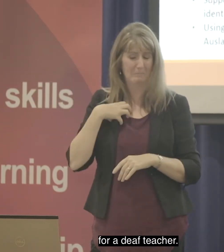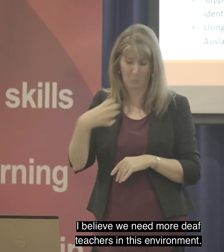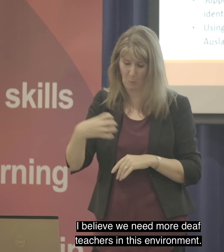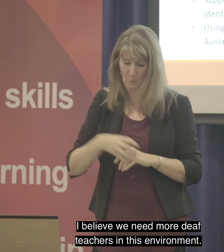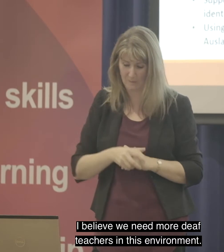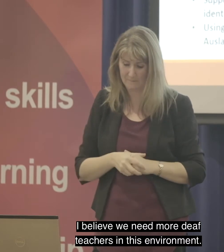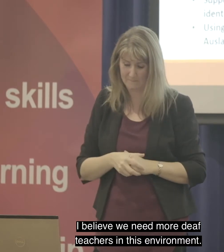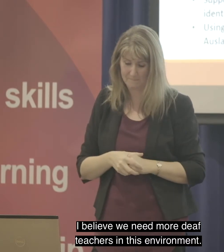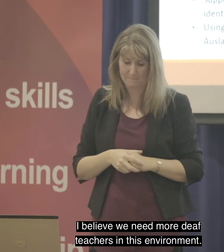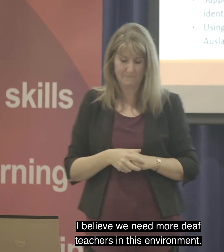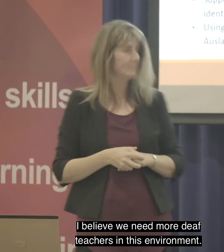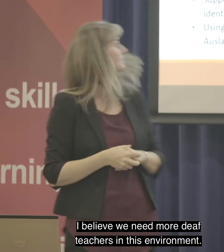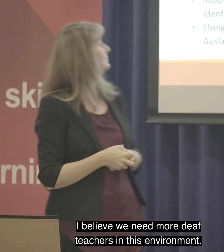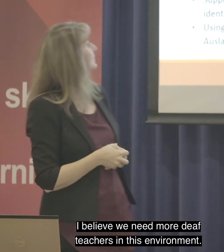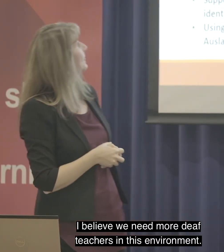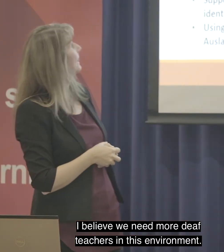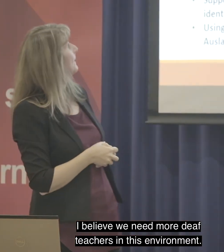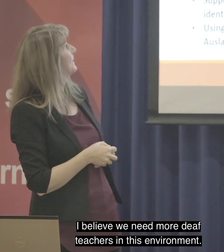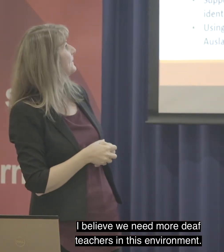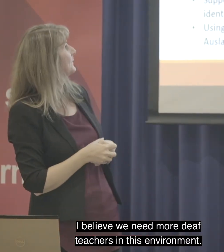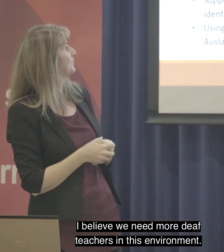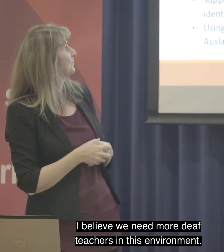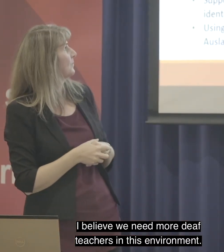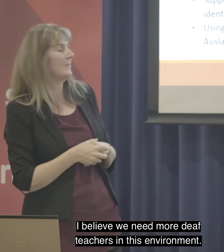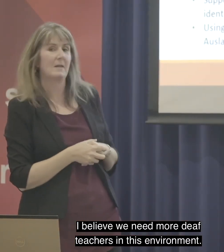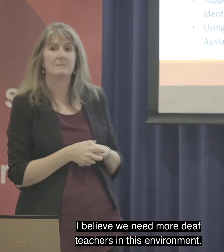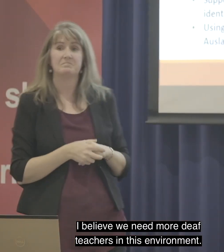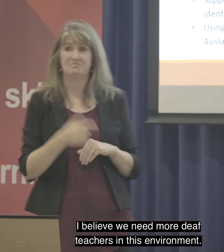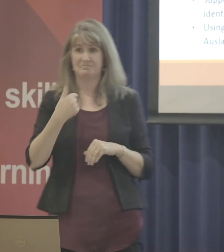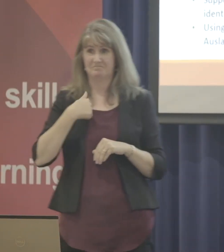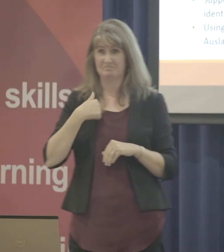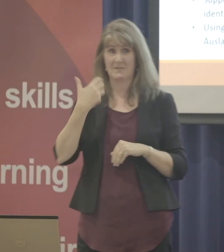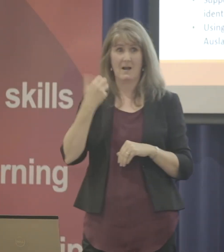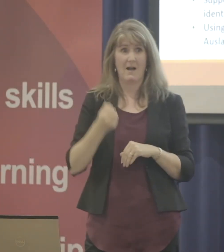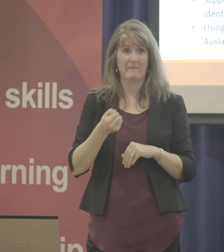I believe we need more deaf teachers in this environment.